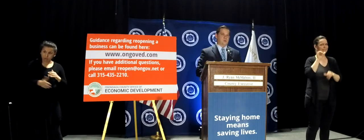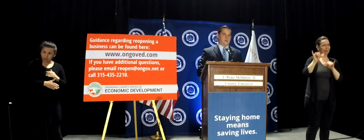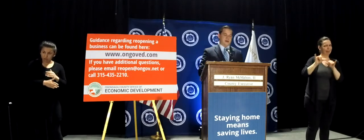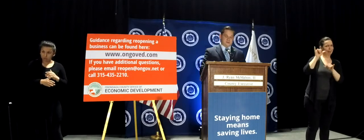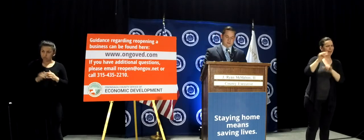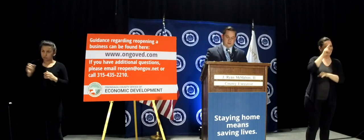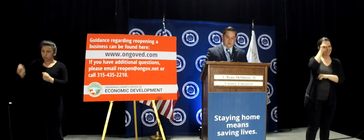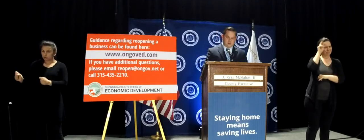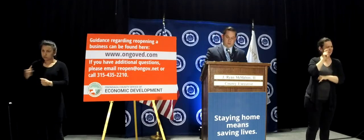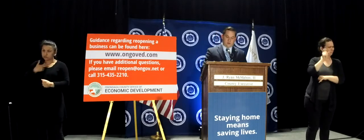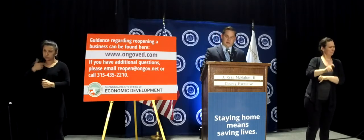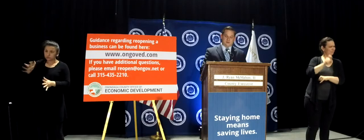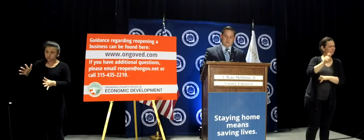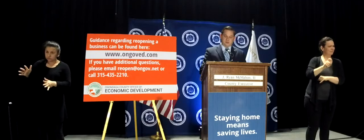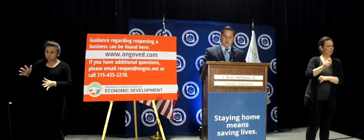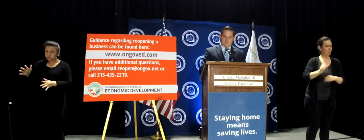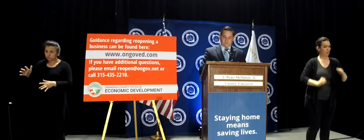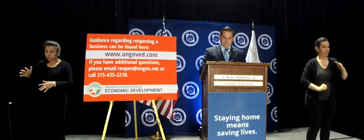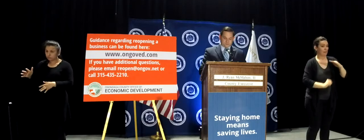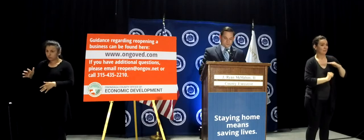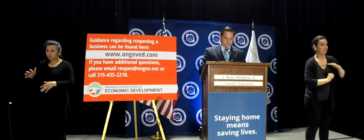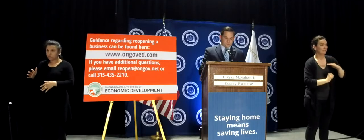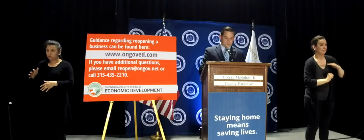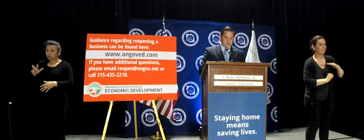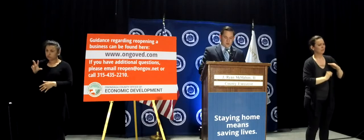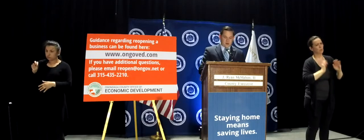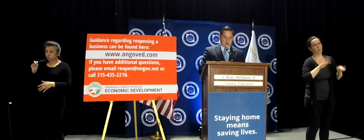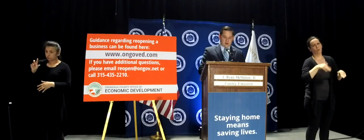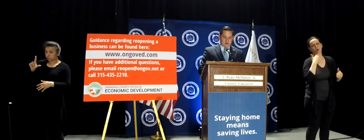to hospital capacity, we're in excellent shape.